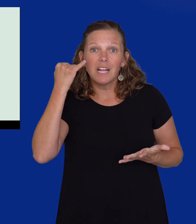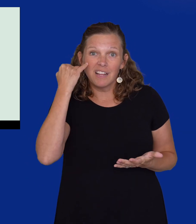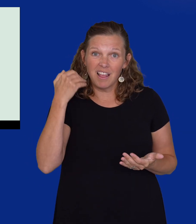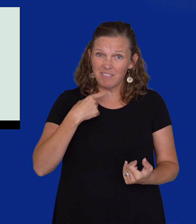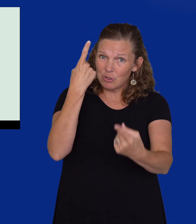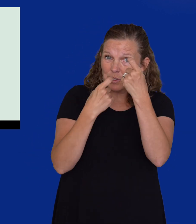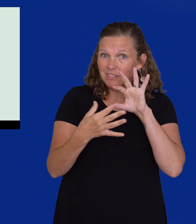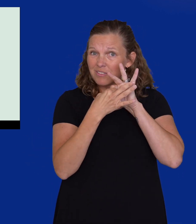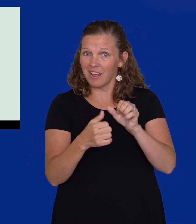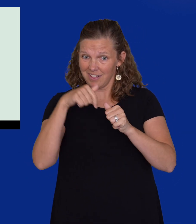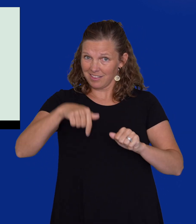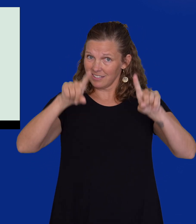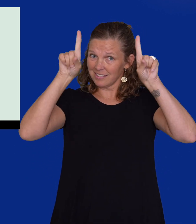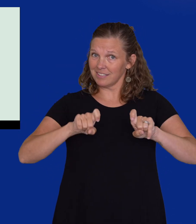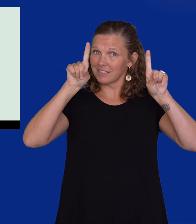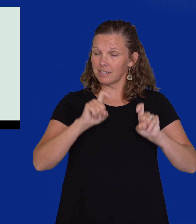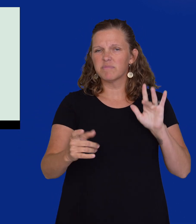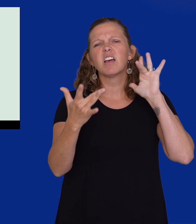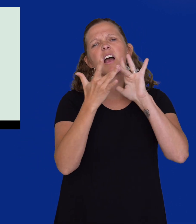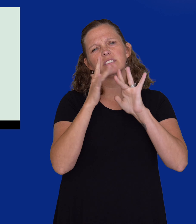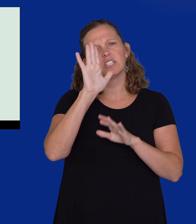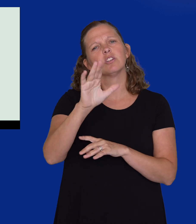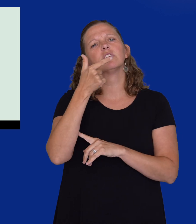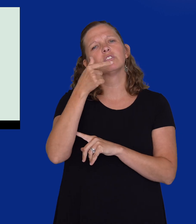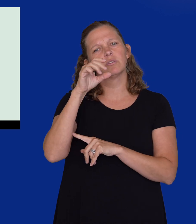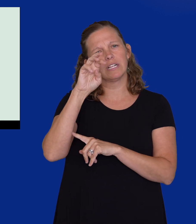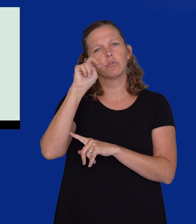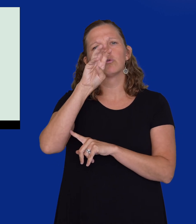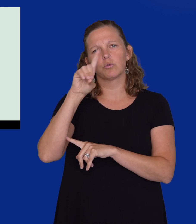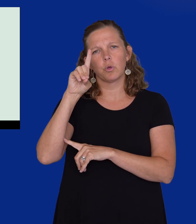If you have any questions about this testing, reach out